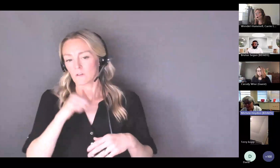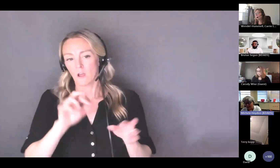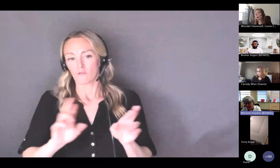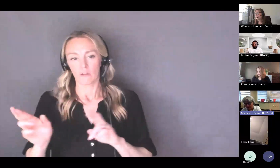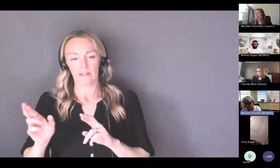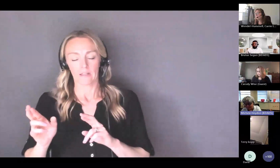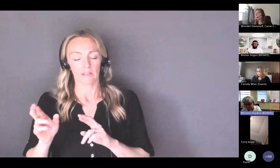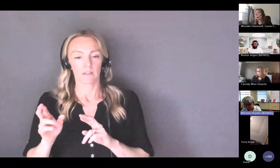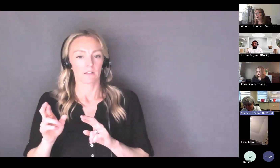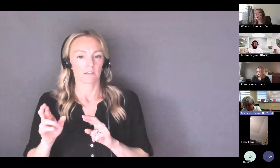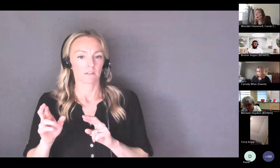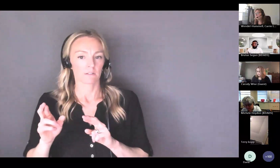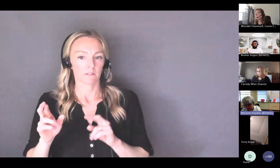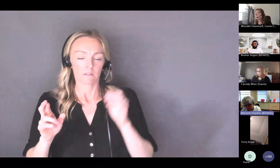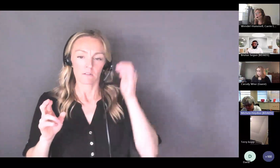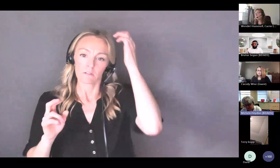to